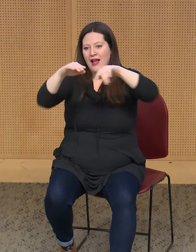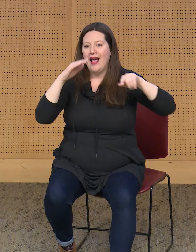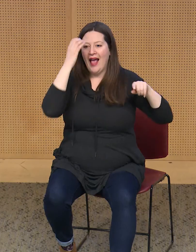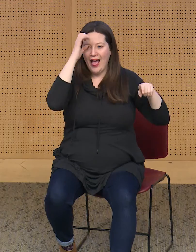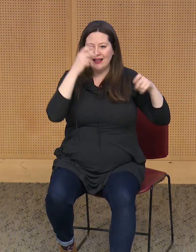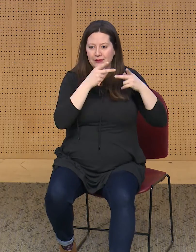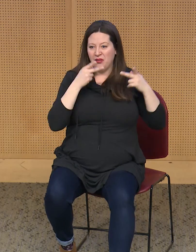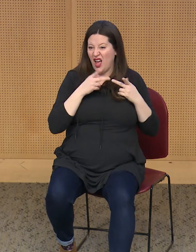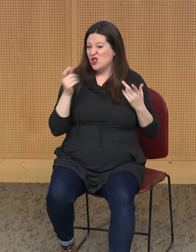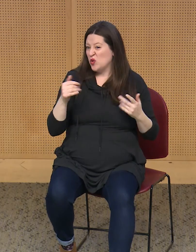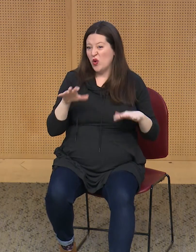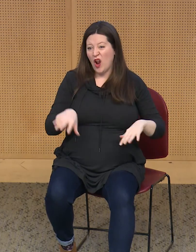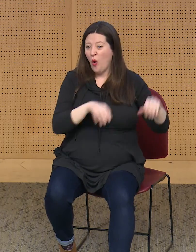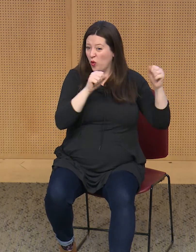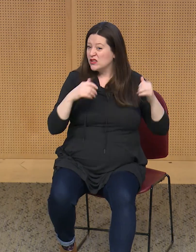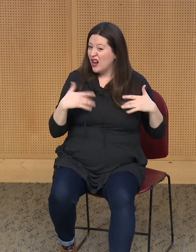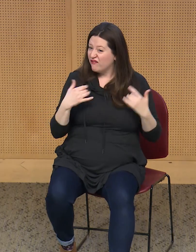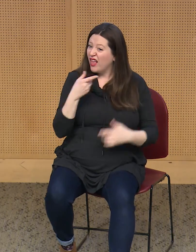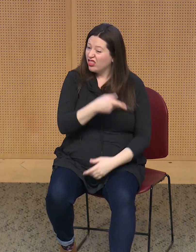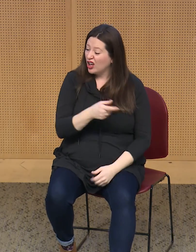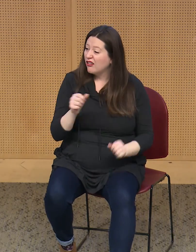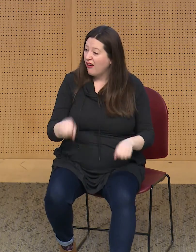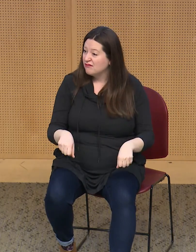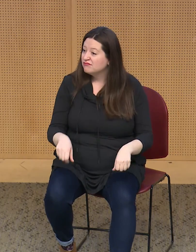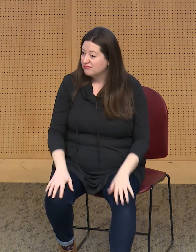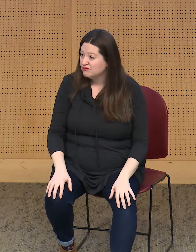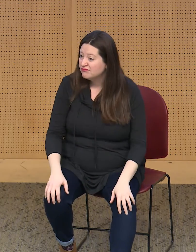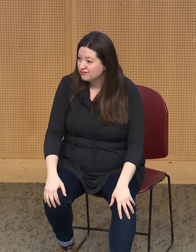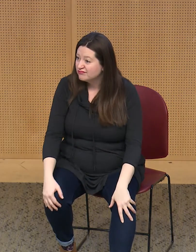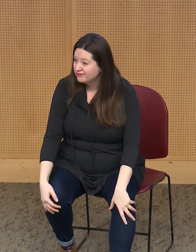also book things out there. So if you want an event in here, you might have to book out there as well.